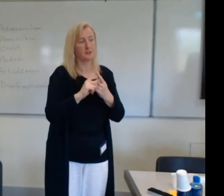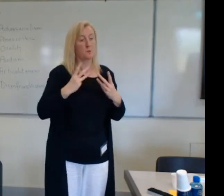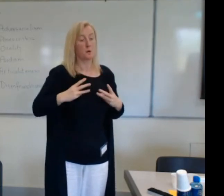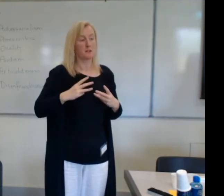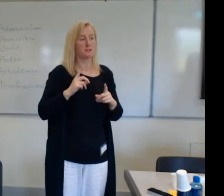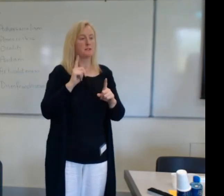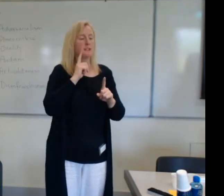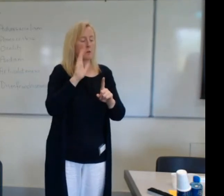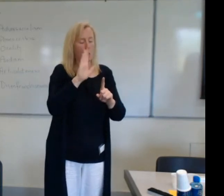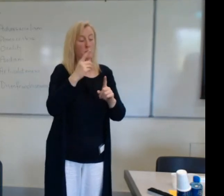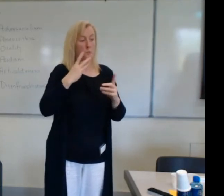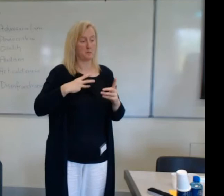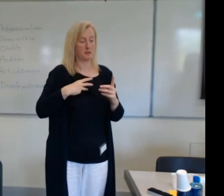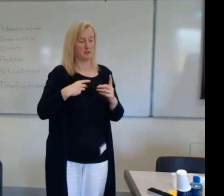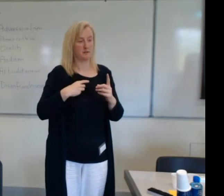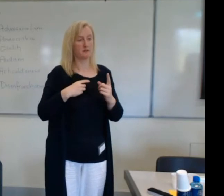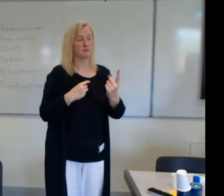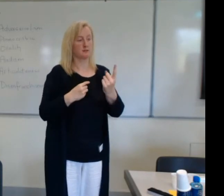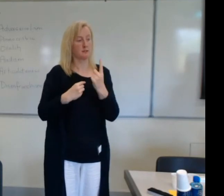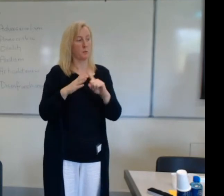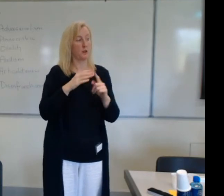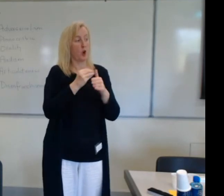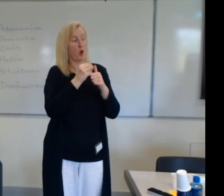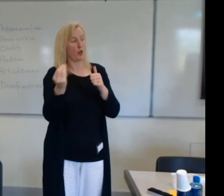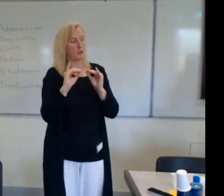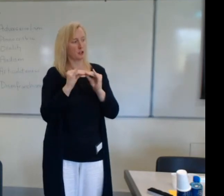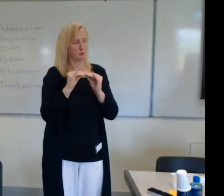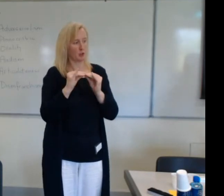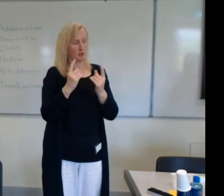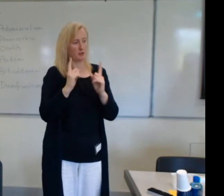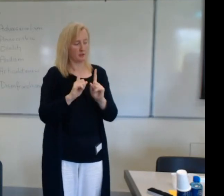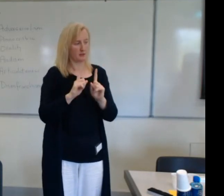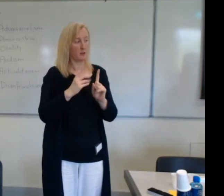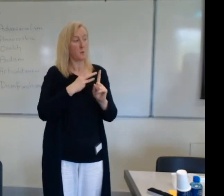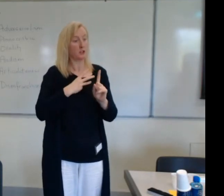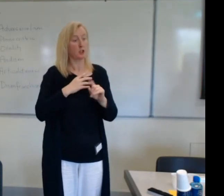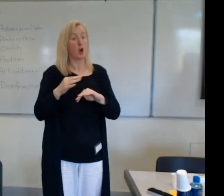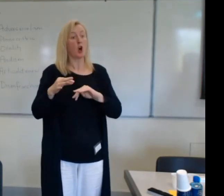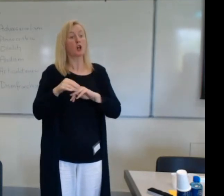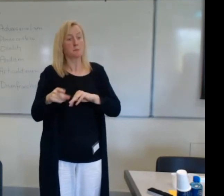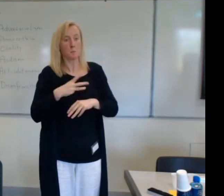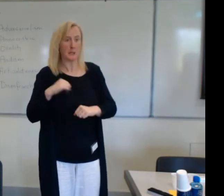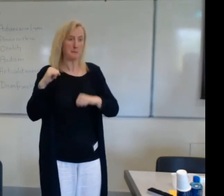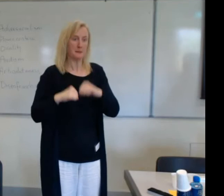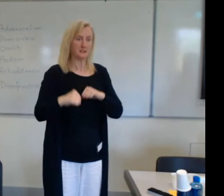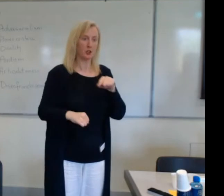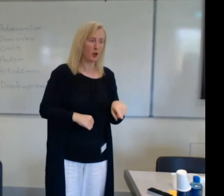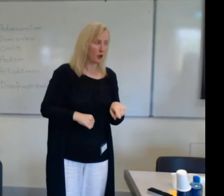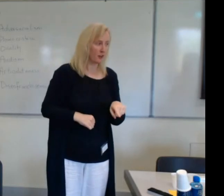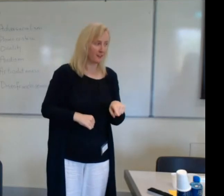this woman came along with another interpreter. And it turned out that her husband had been beating her. Yeah. So